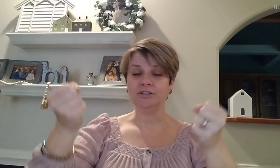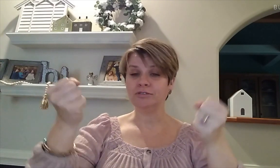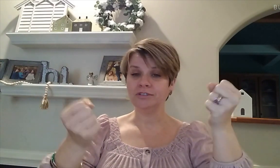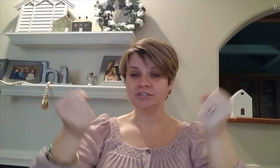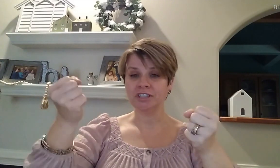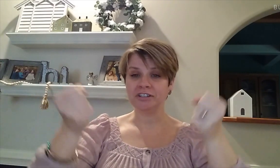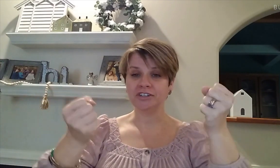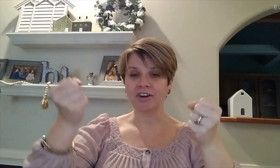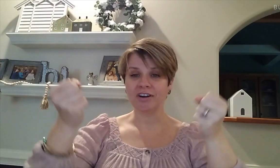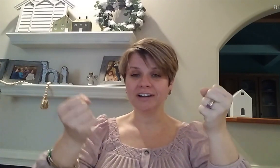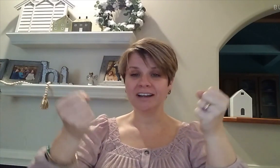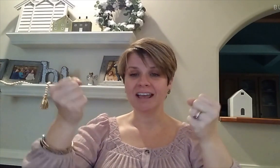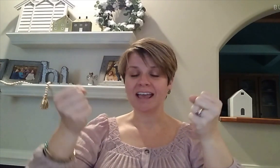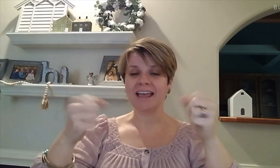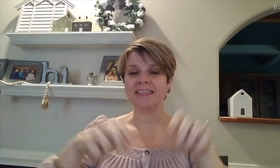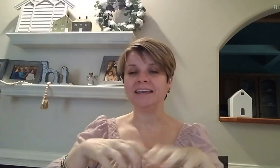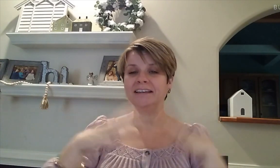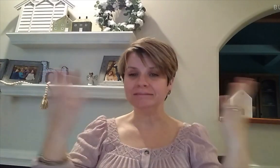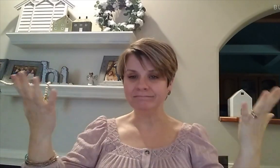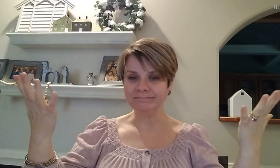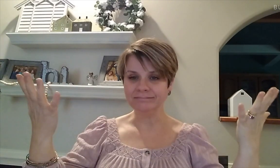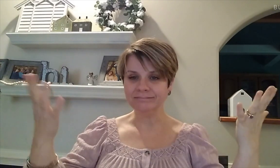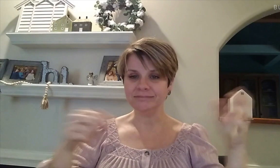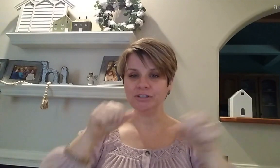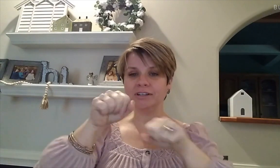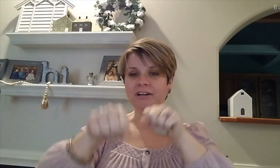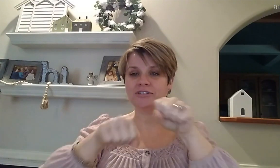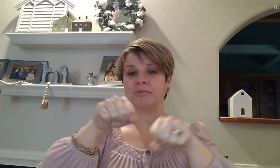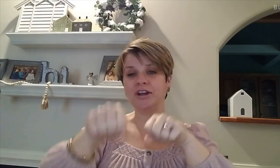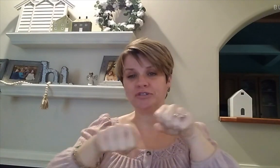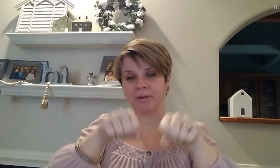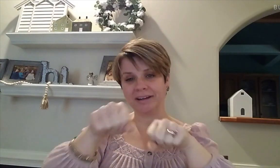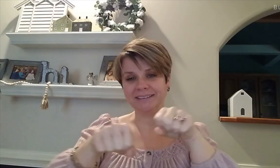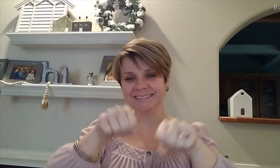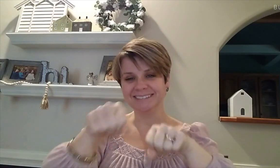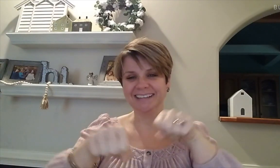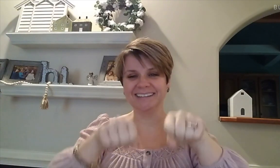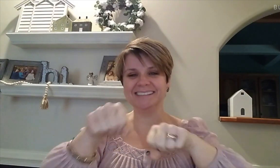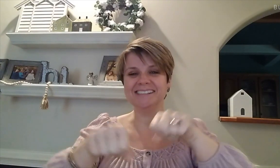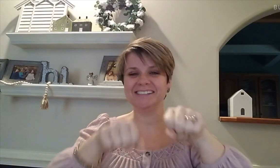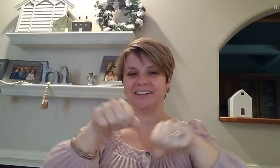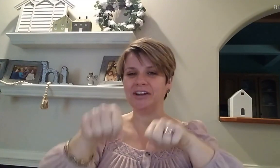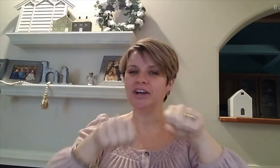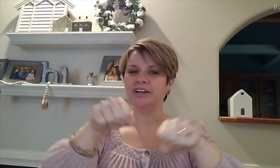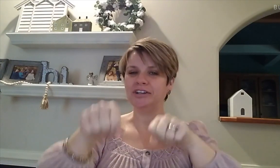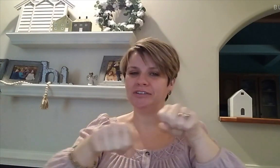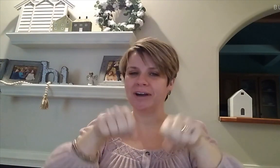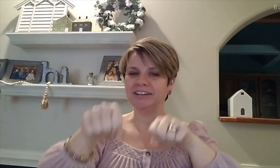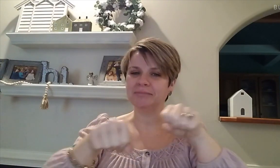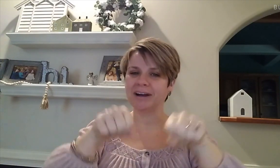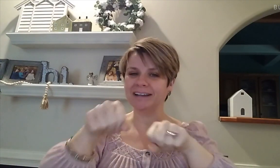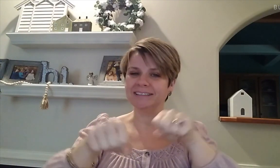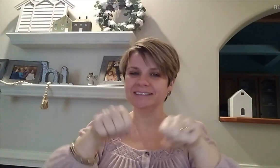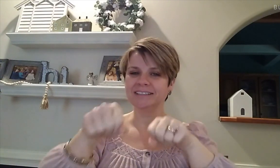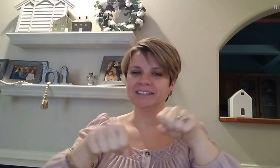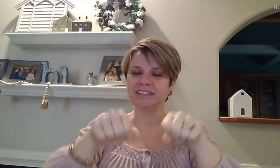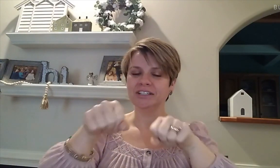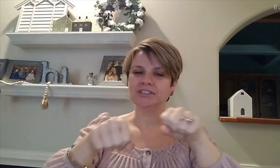You're steering your car. And then you can also ride your bike. So you're riding your bike to